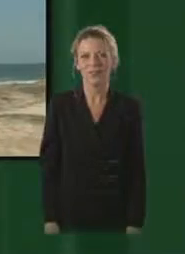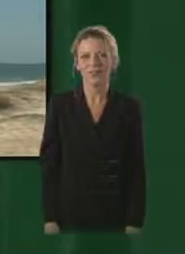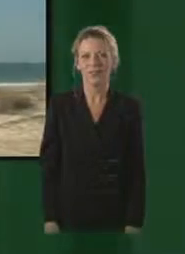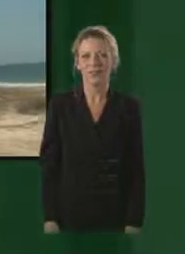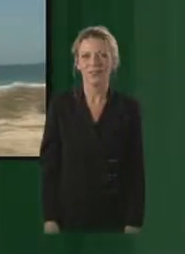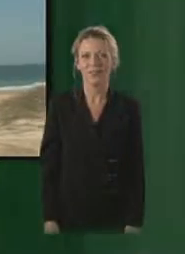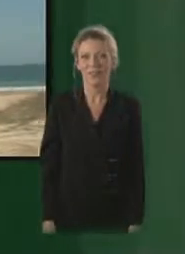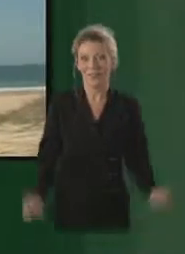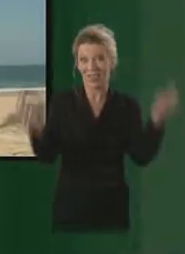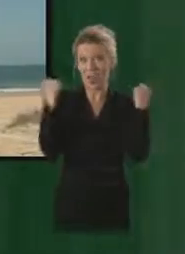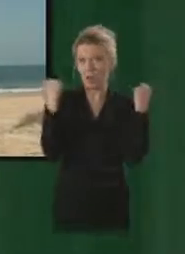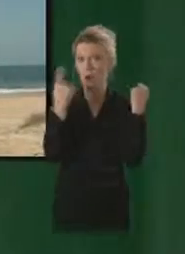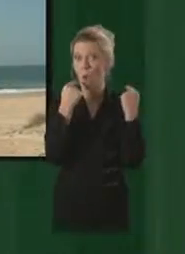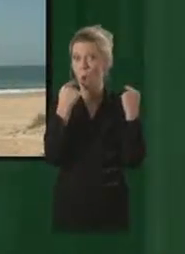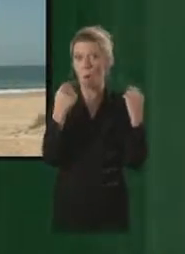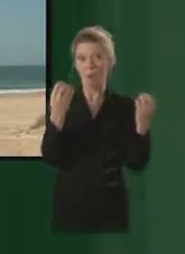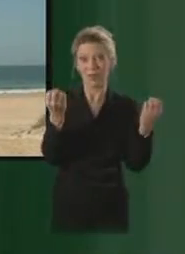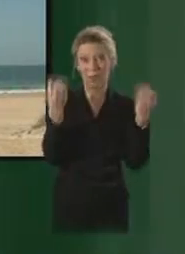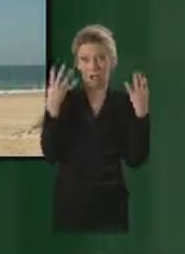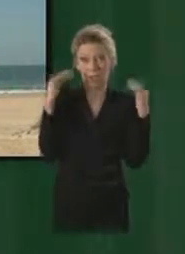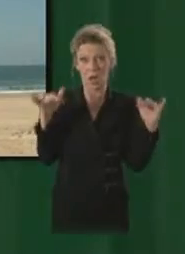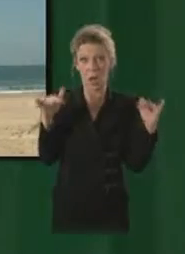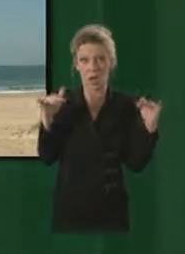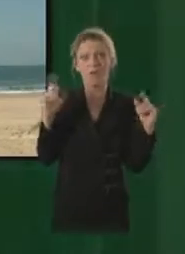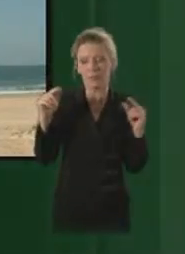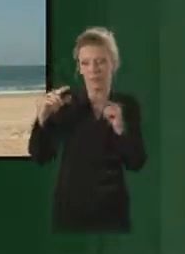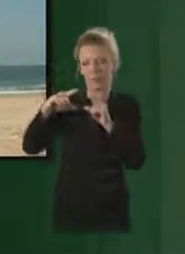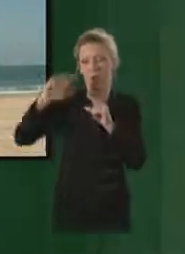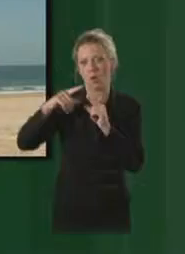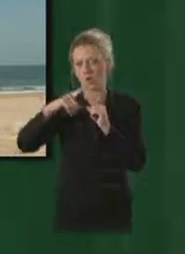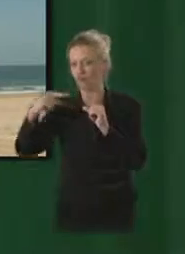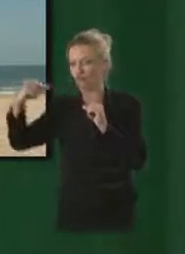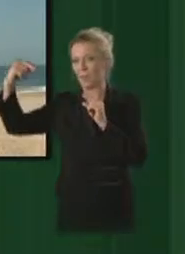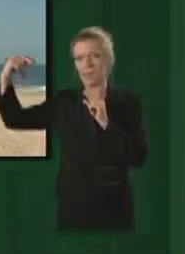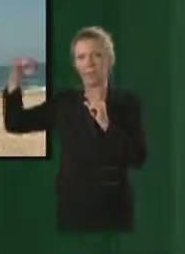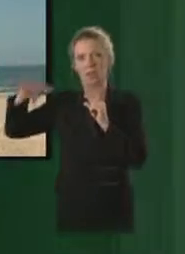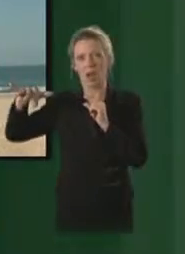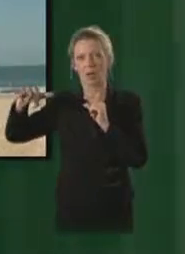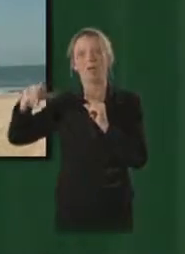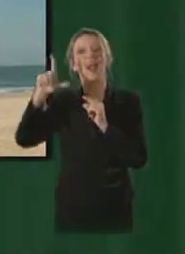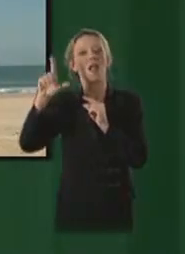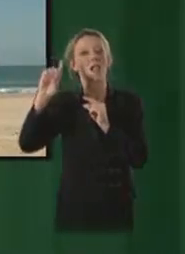At the rear, for instance, all the red lights and the tail lights that taper outwards now shine with LED technology.